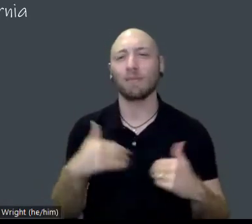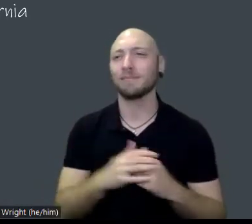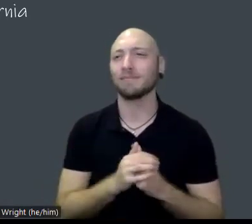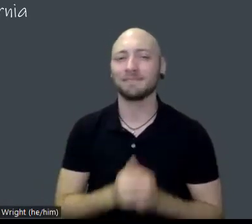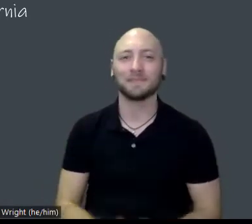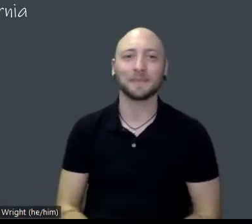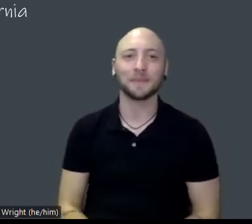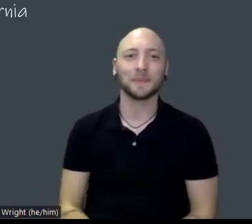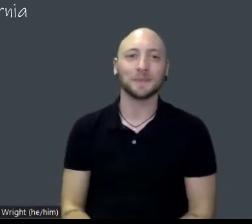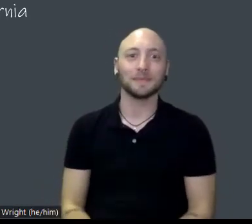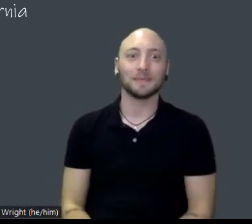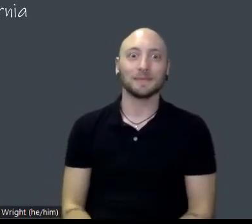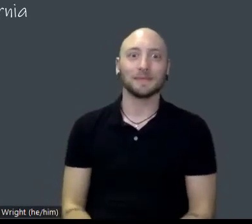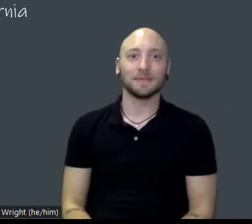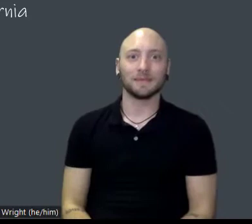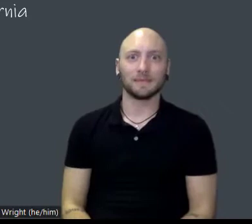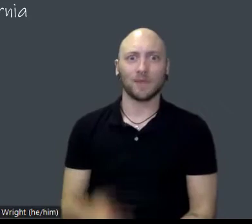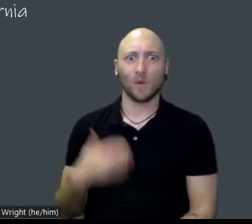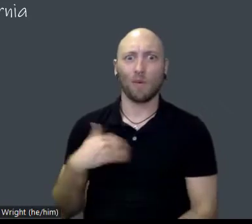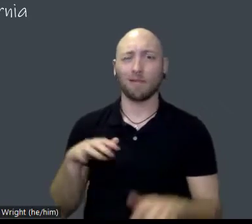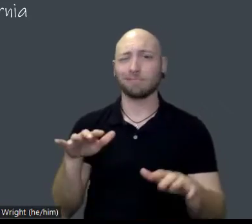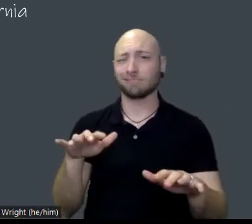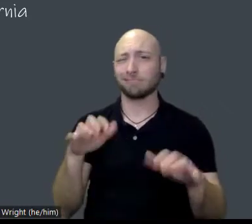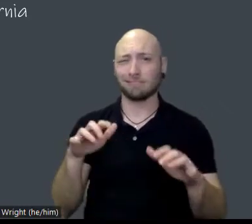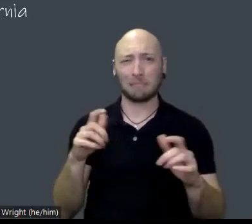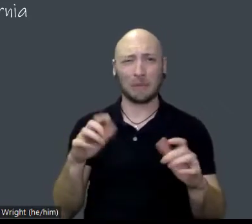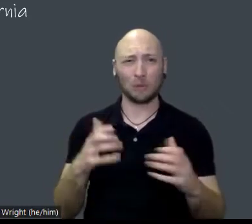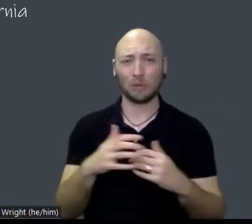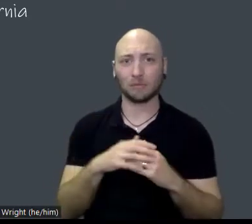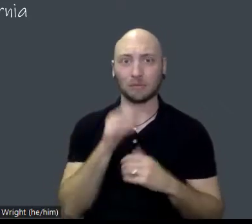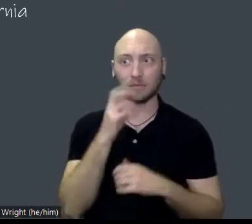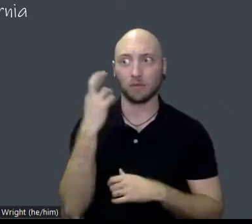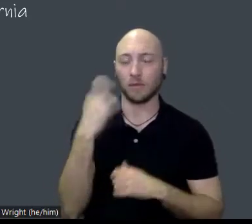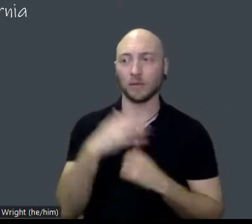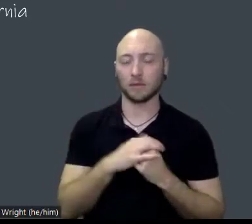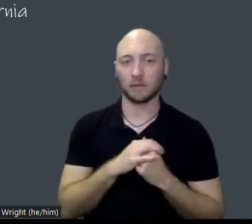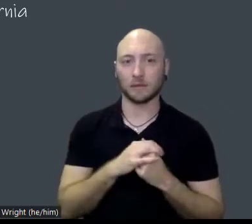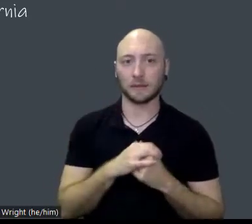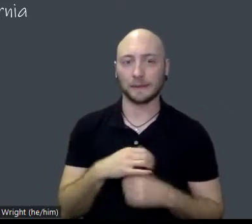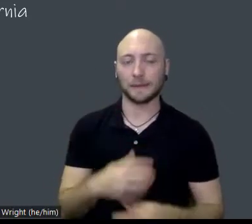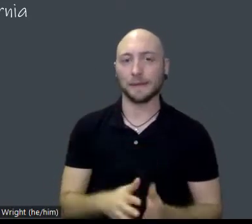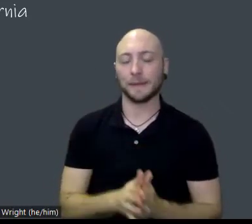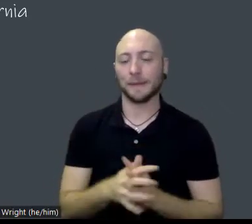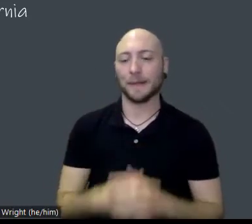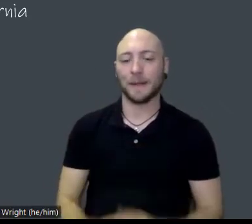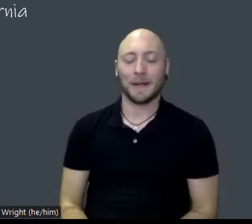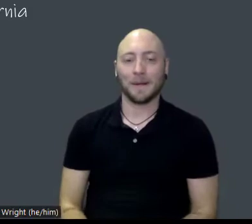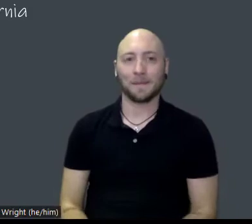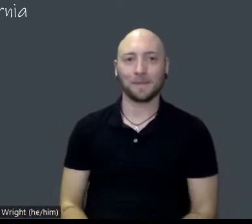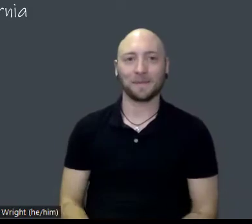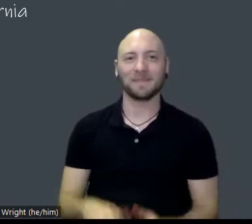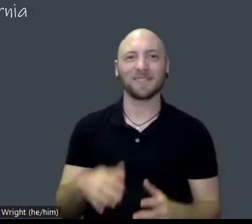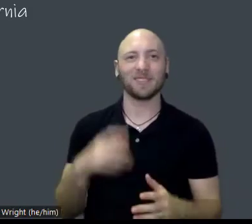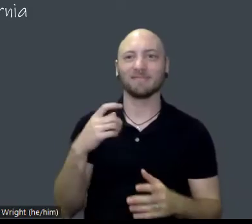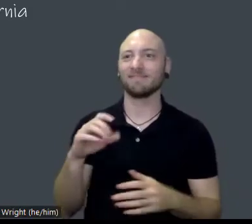speak. Dude, there's a lot of people in here. I had no idea. I just got the